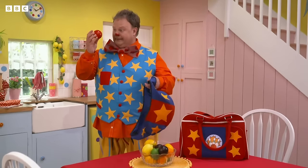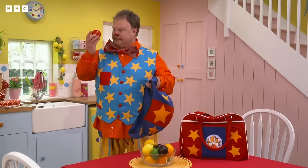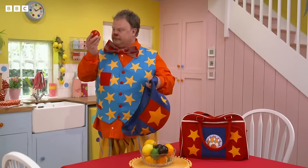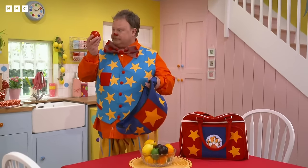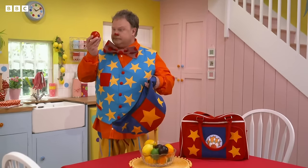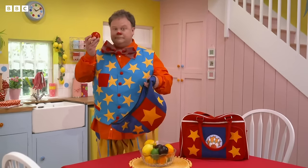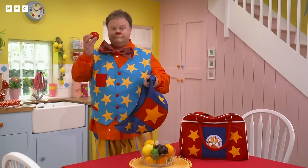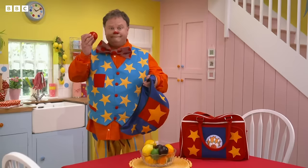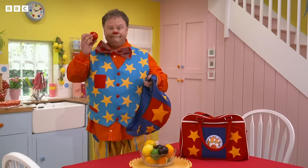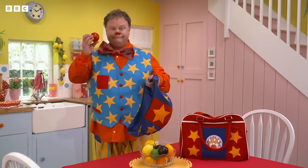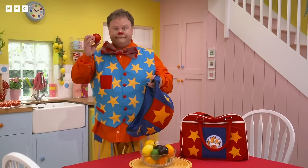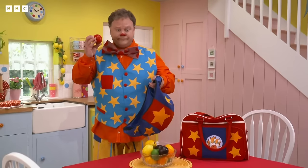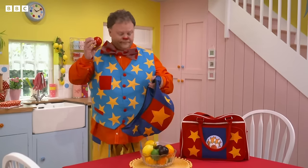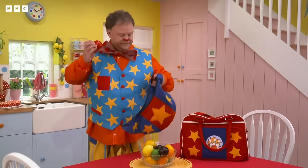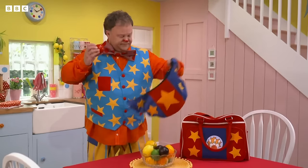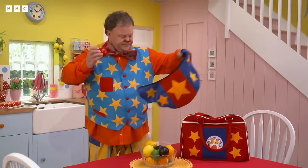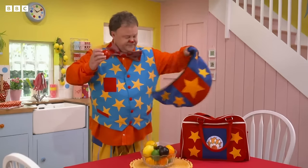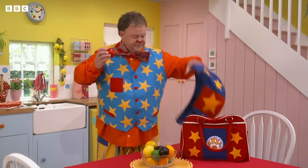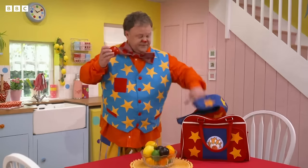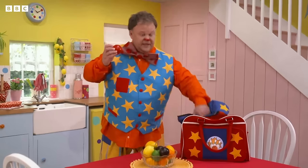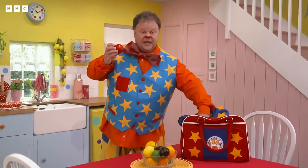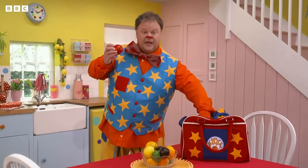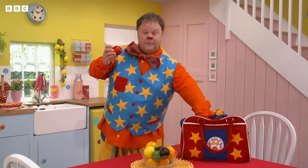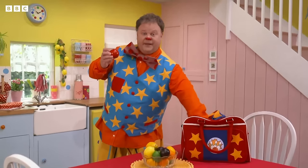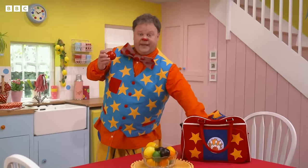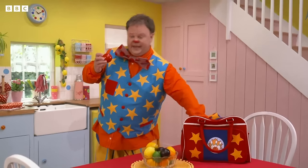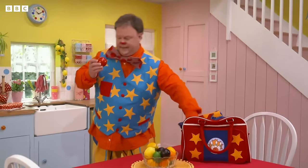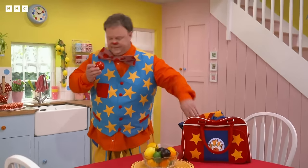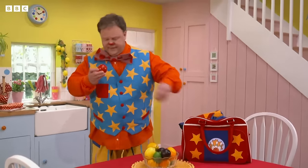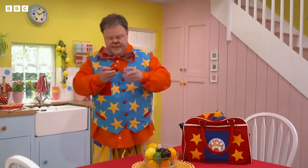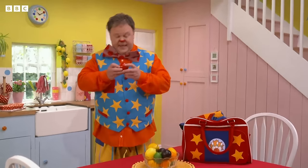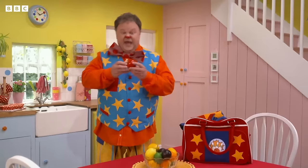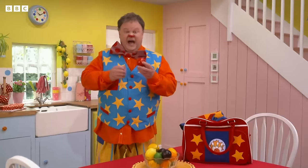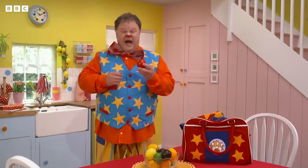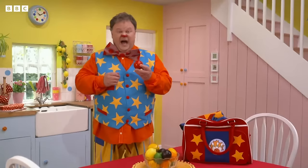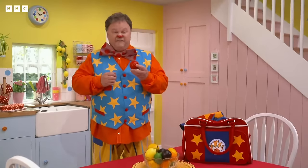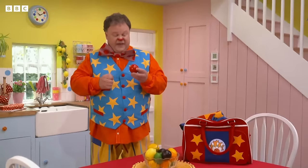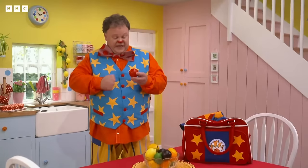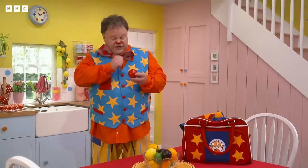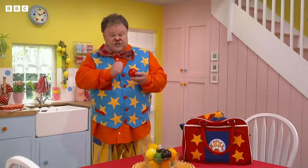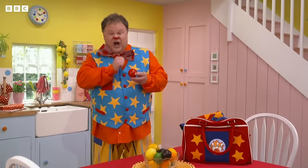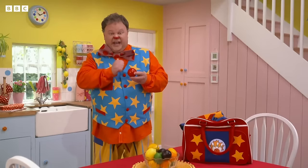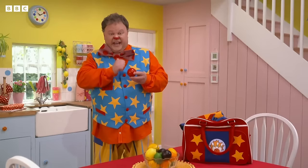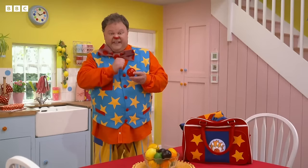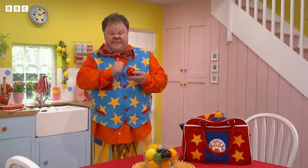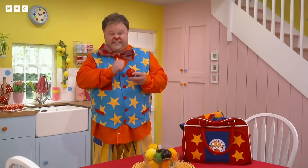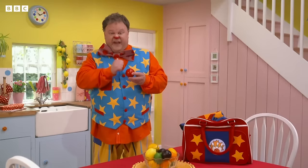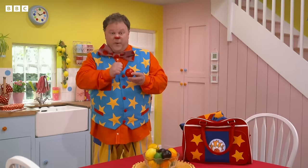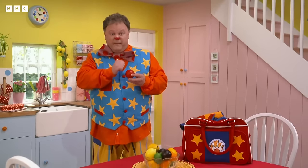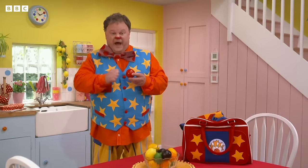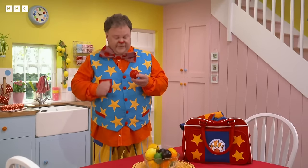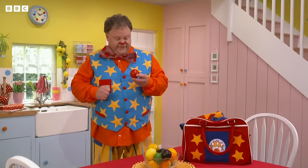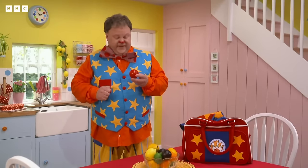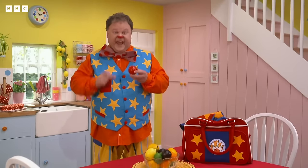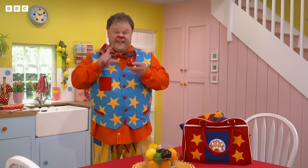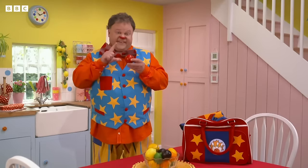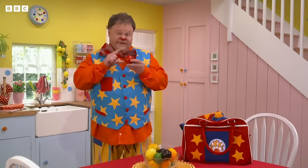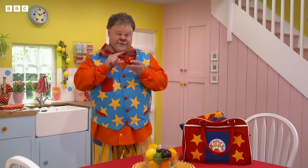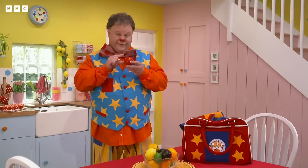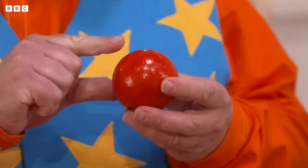What's happened to your bowling ball, Mr. Tumble? Well, I've shined it so much, it's